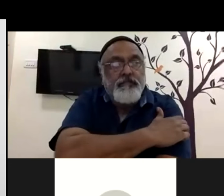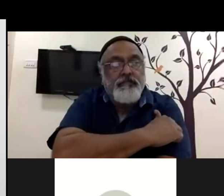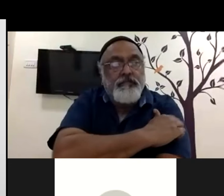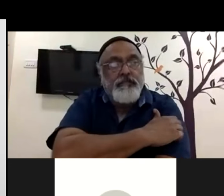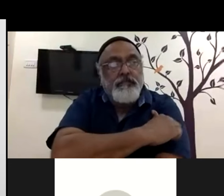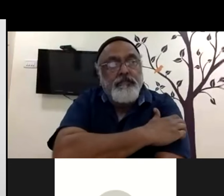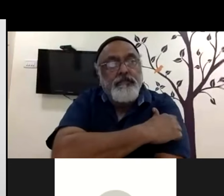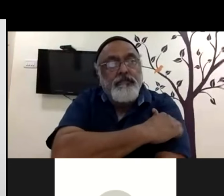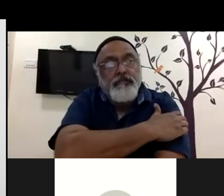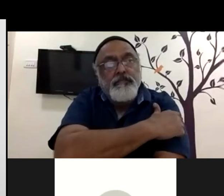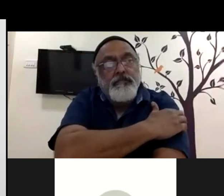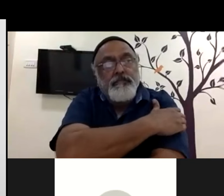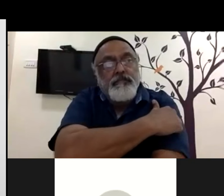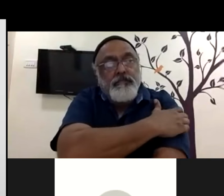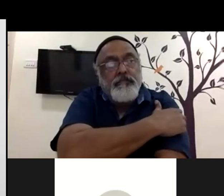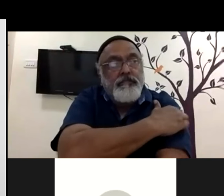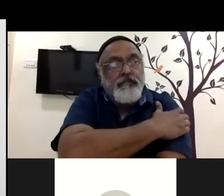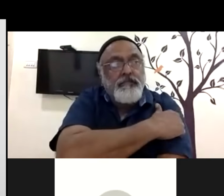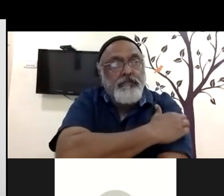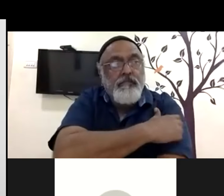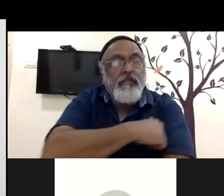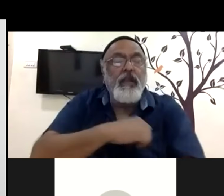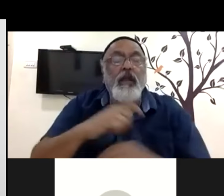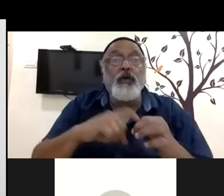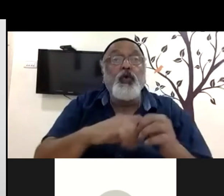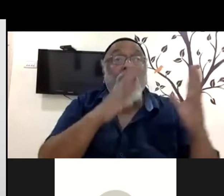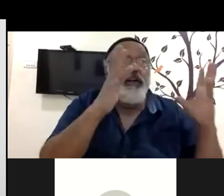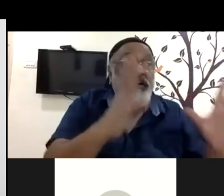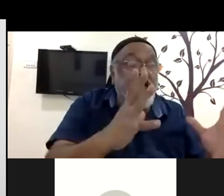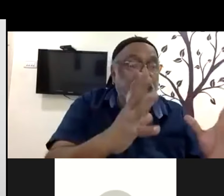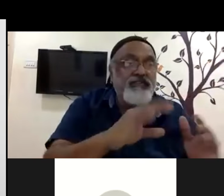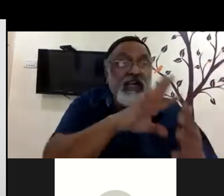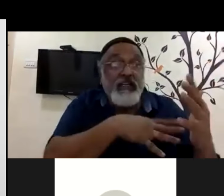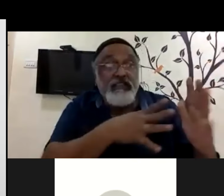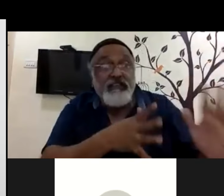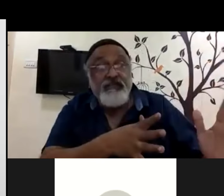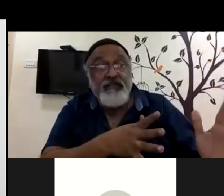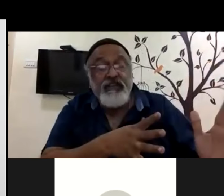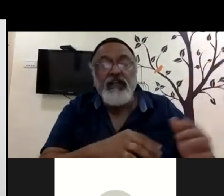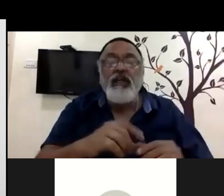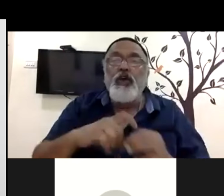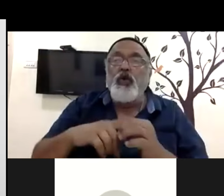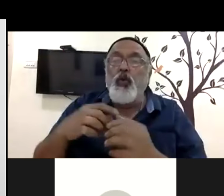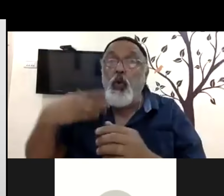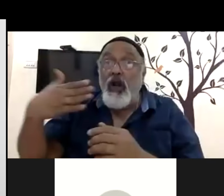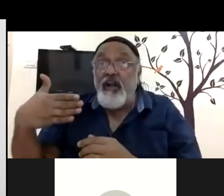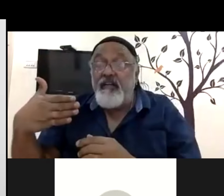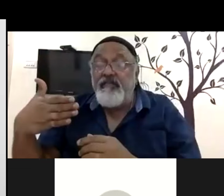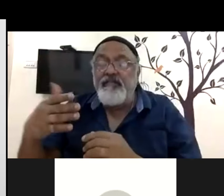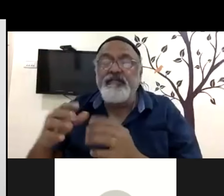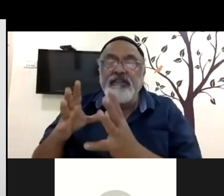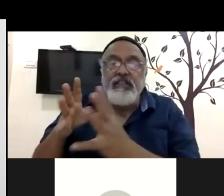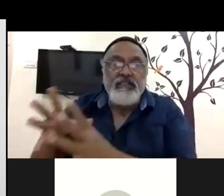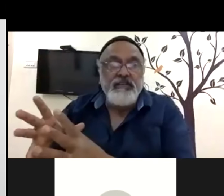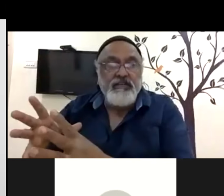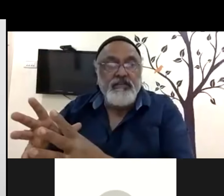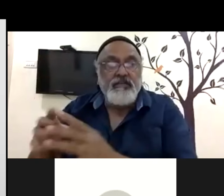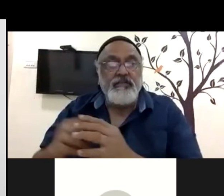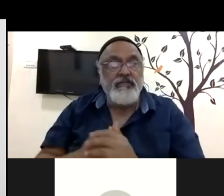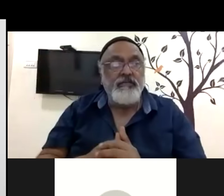and quantitative strategy, these are basically approaches, and it's usually qualitative approach is more or less associated with